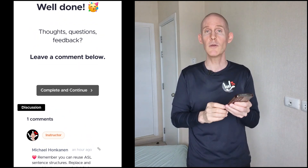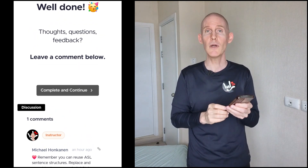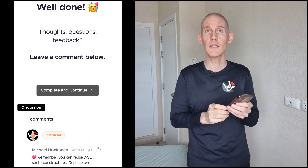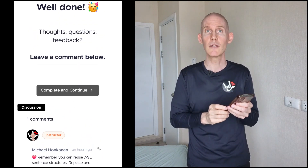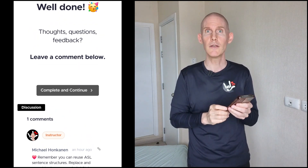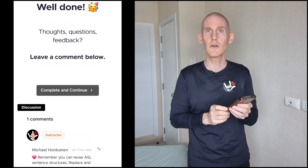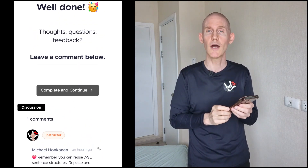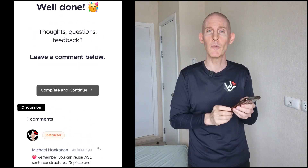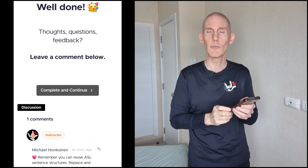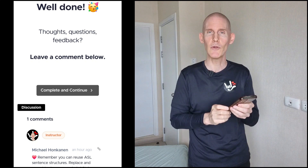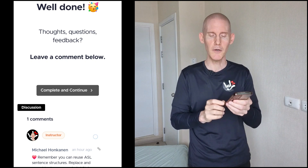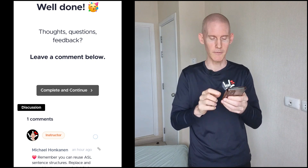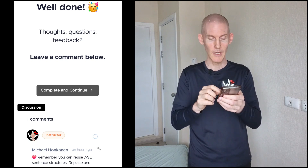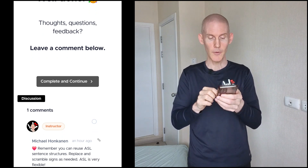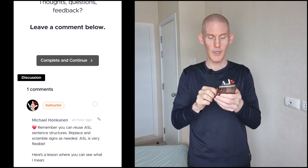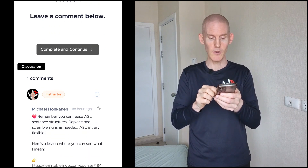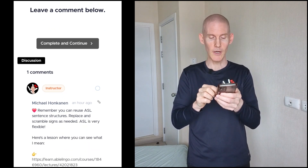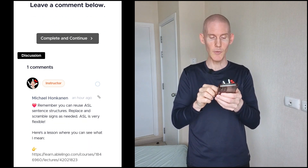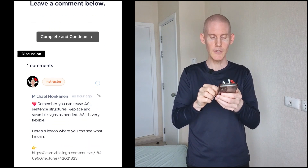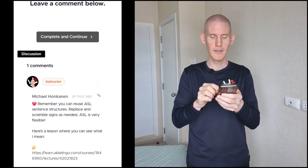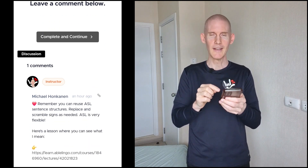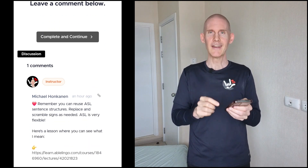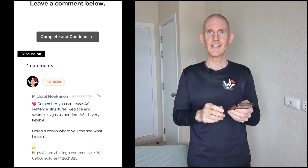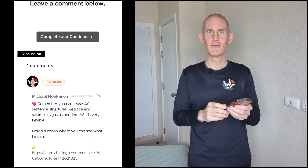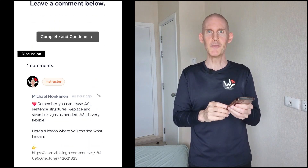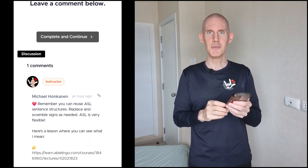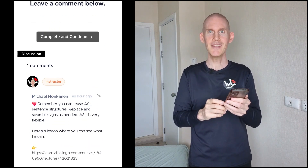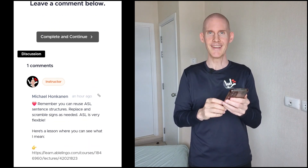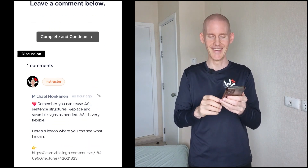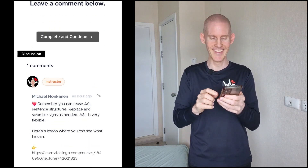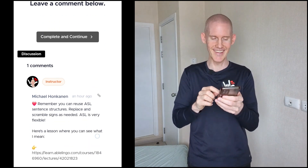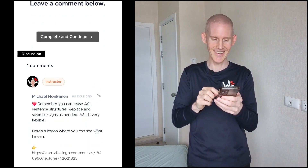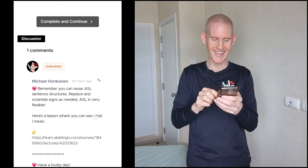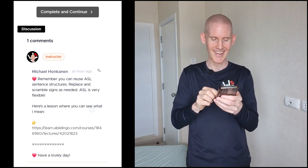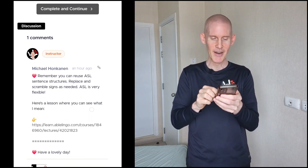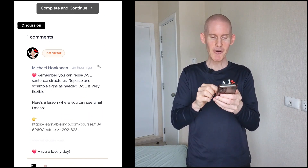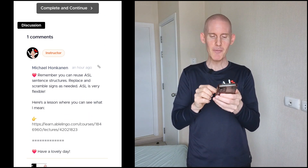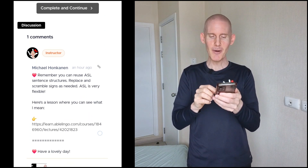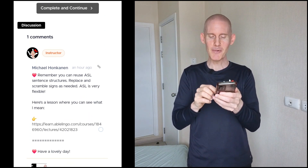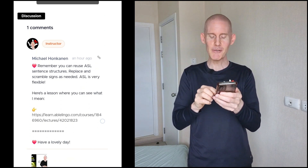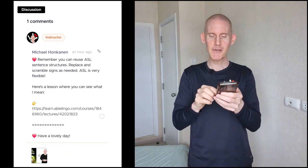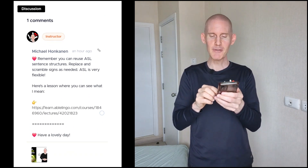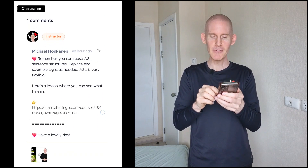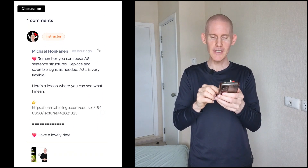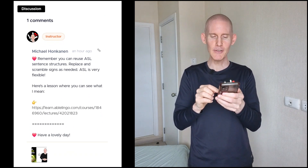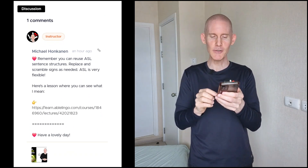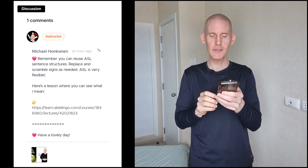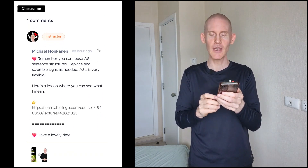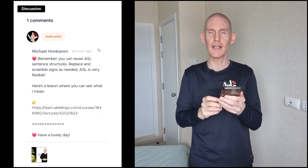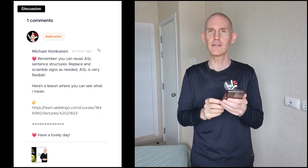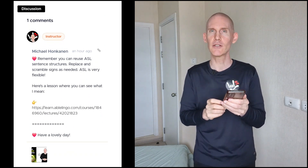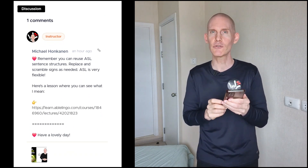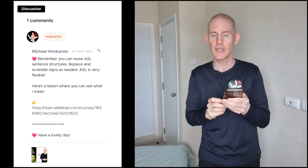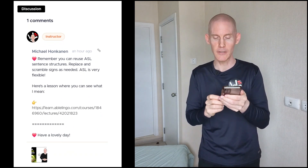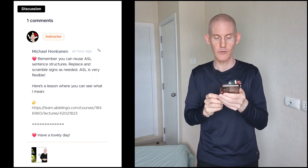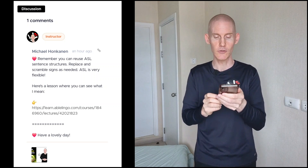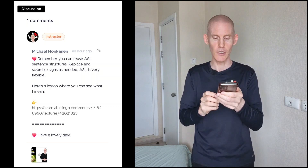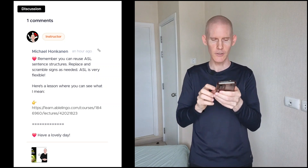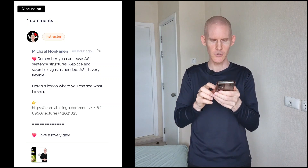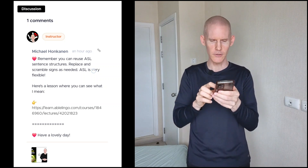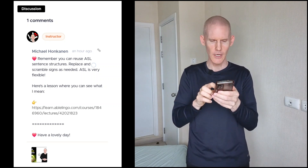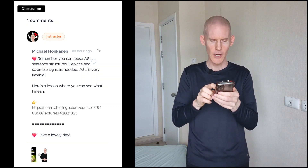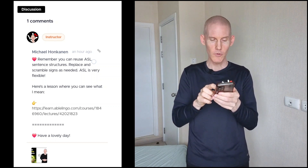questions, feedback, leave a comment below. And we have a comment, it's from me. Remember, you could reuse ASL